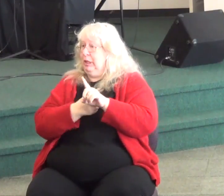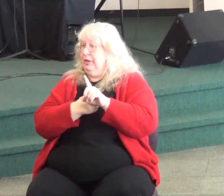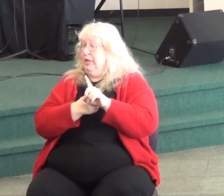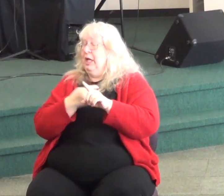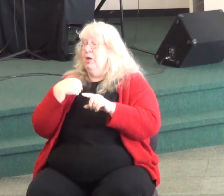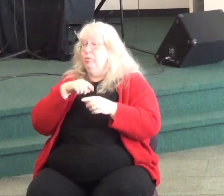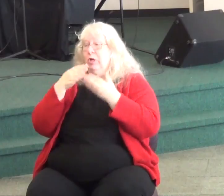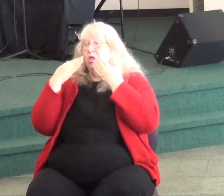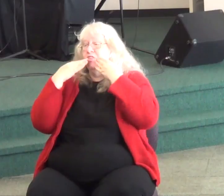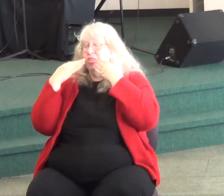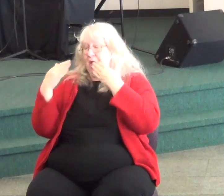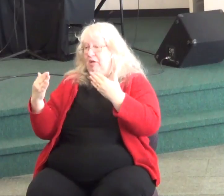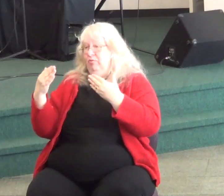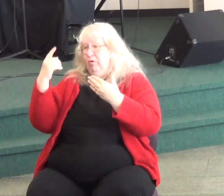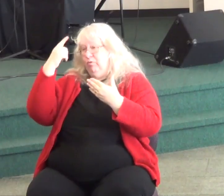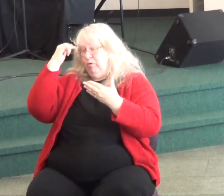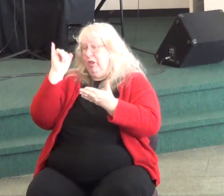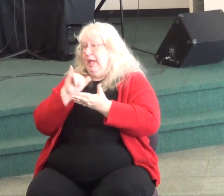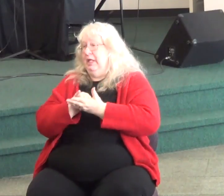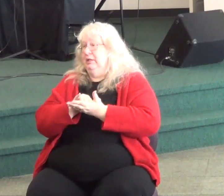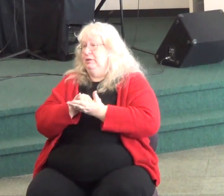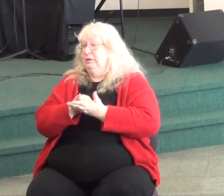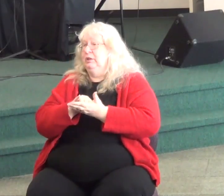it. We have